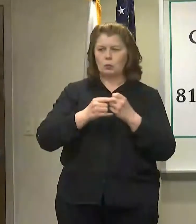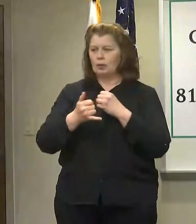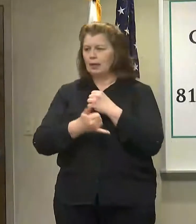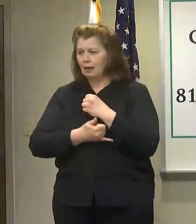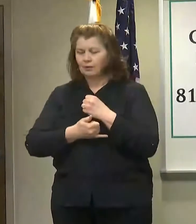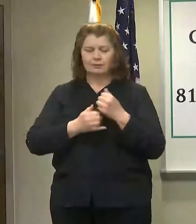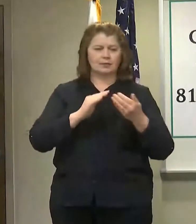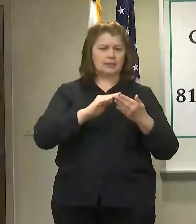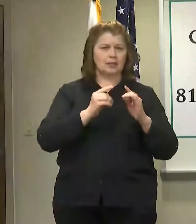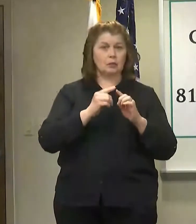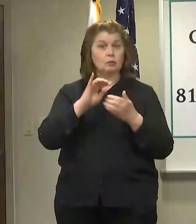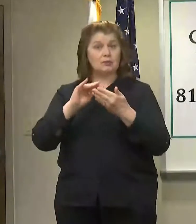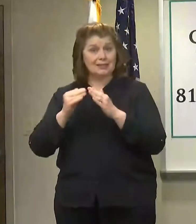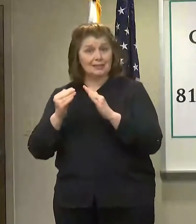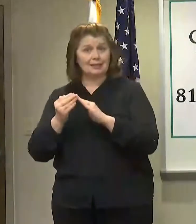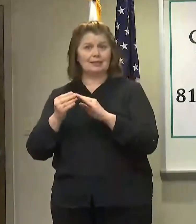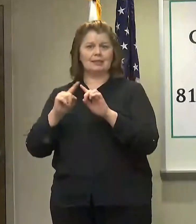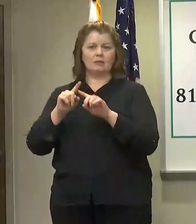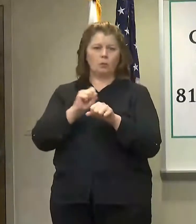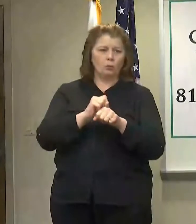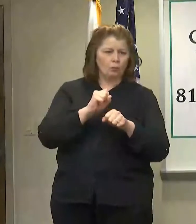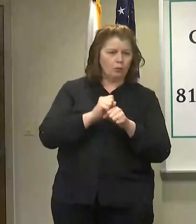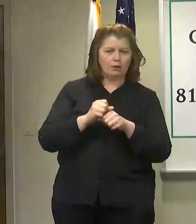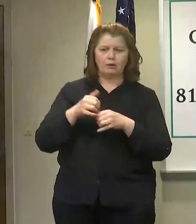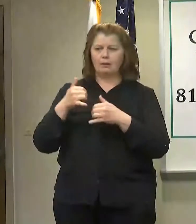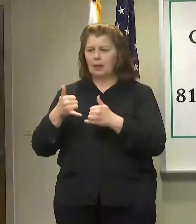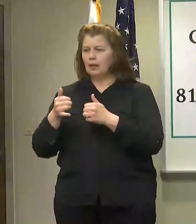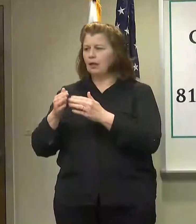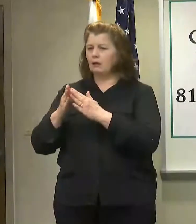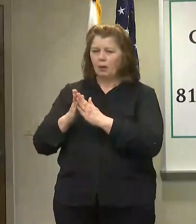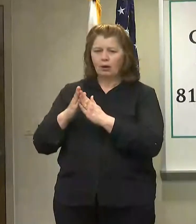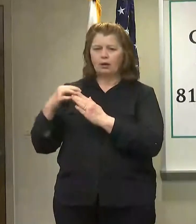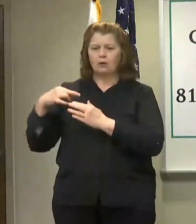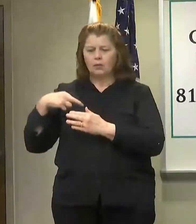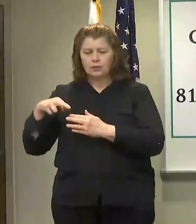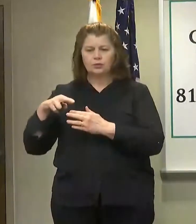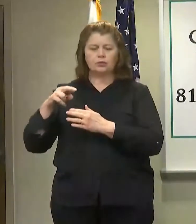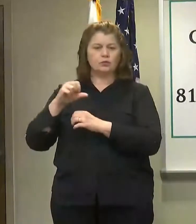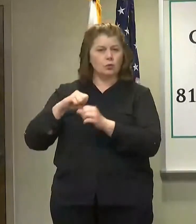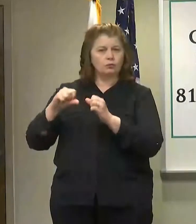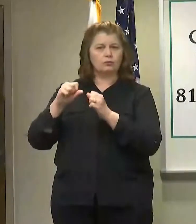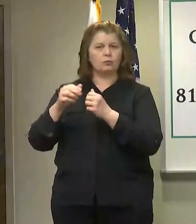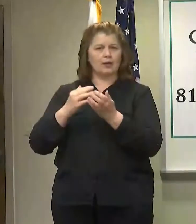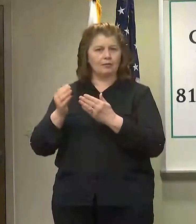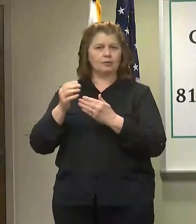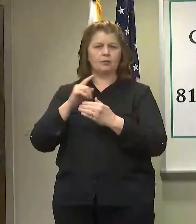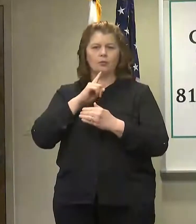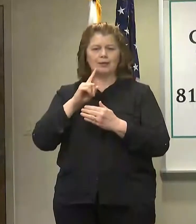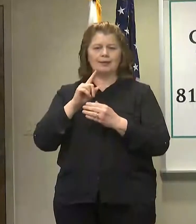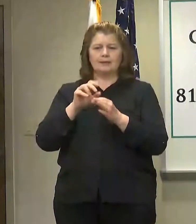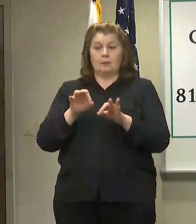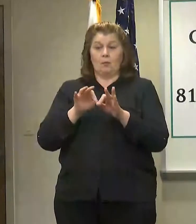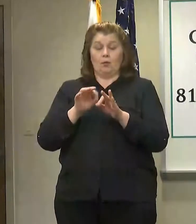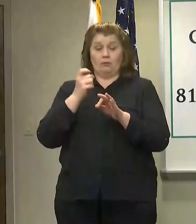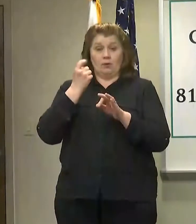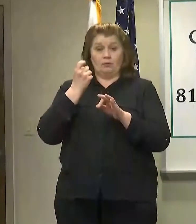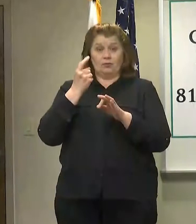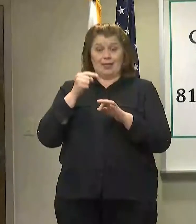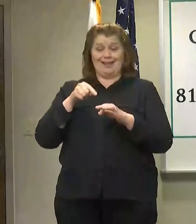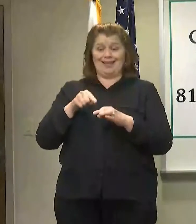local municipality boundaries for work, for play, for pray, for socialization. And so it really becomes important that we understand